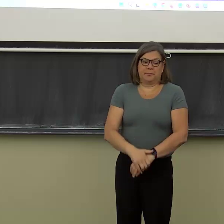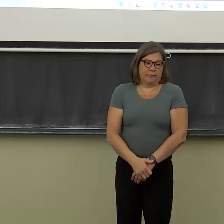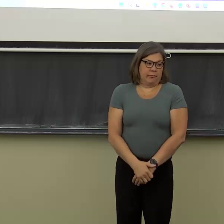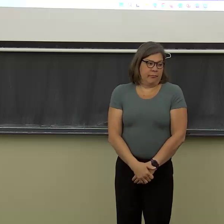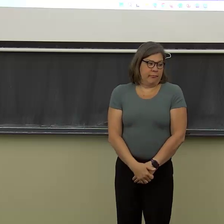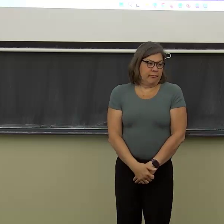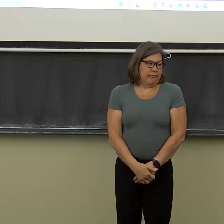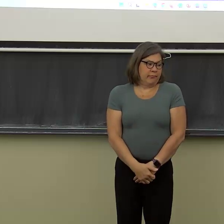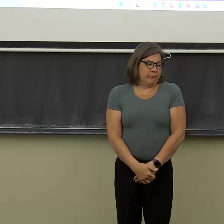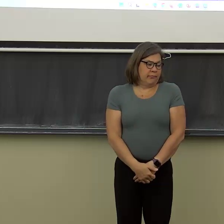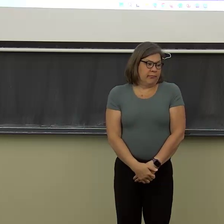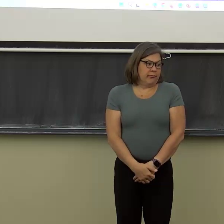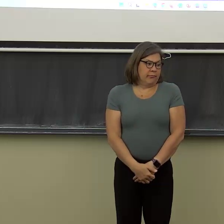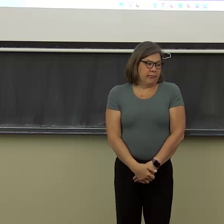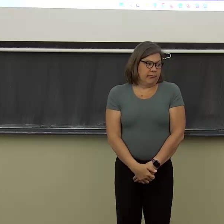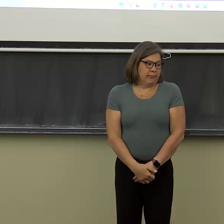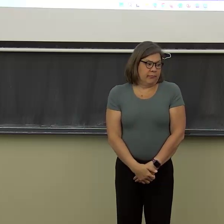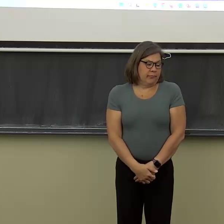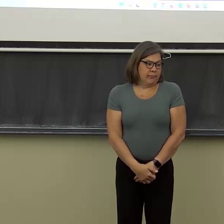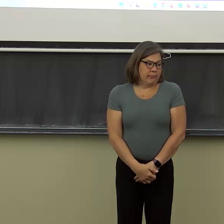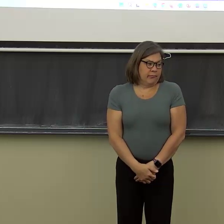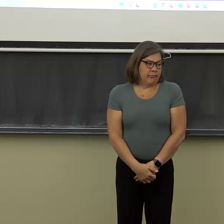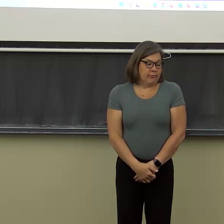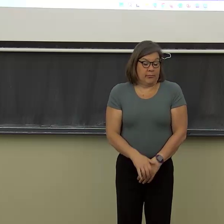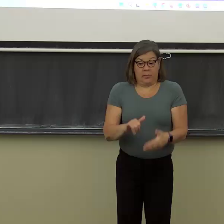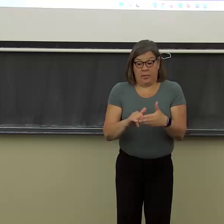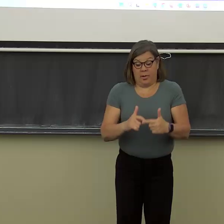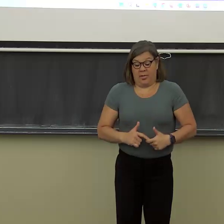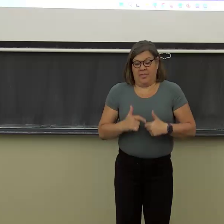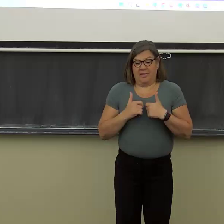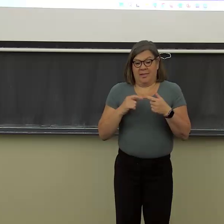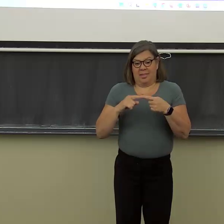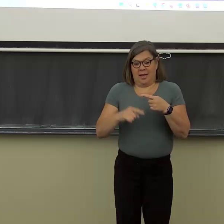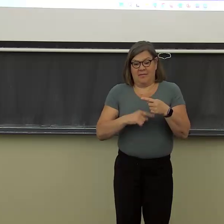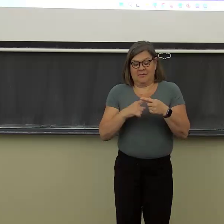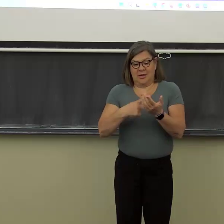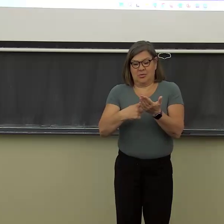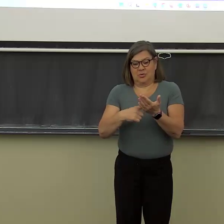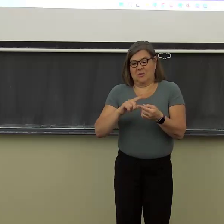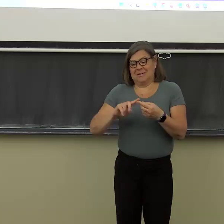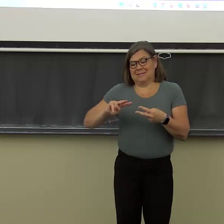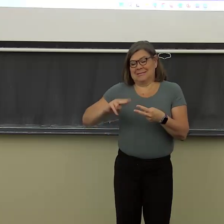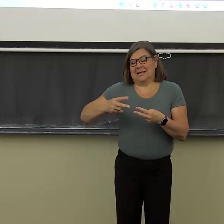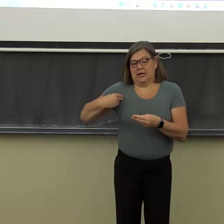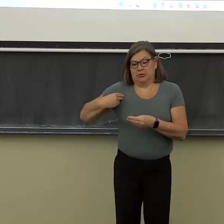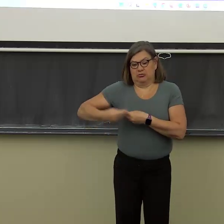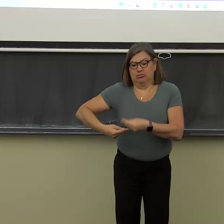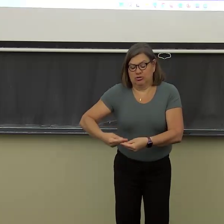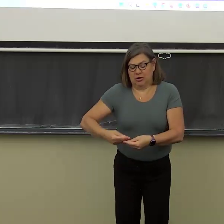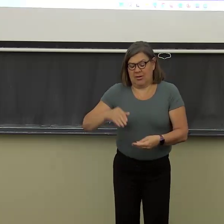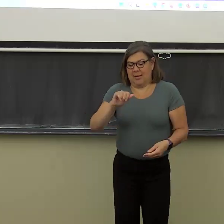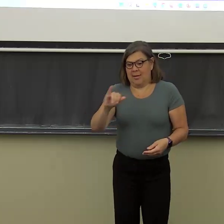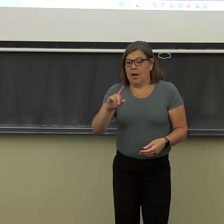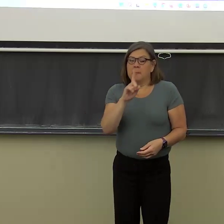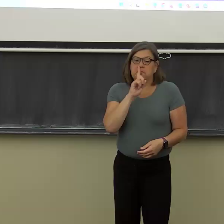think the life cycle that you mentioned there is what I call the second generation AI. It isn't the large language